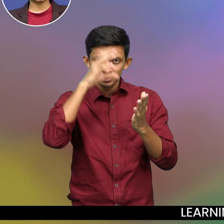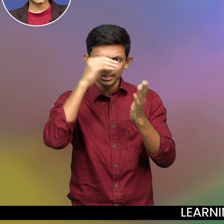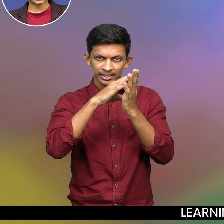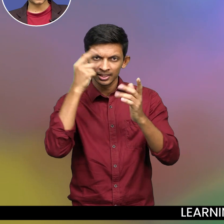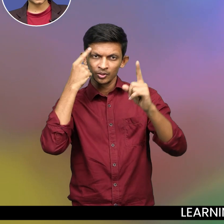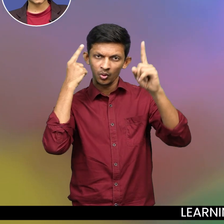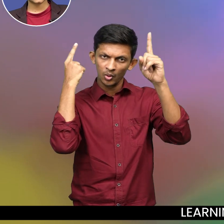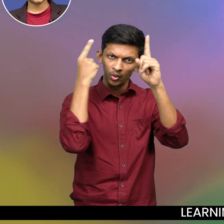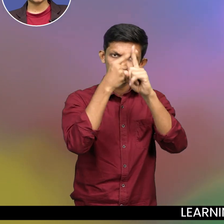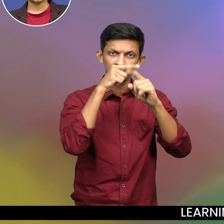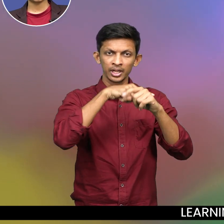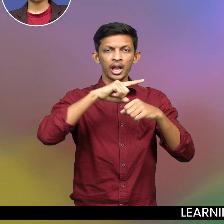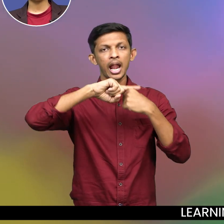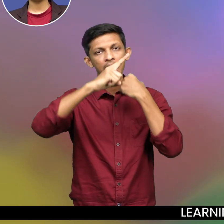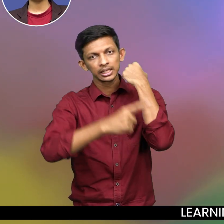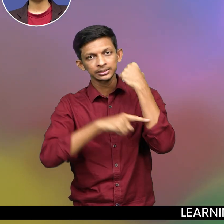Learning objectives.